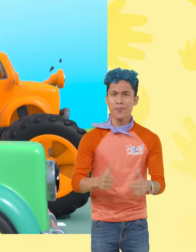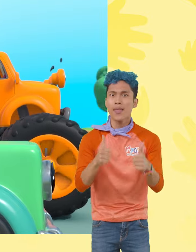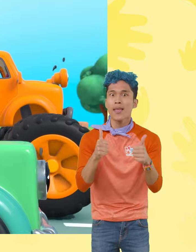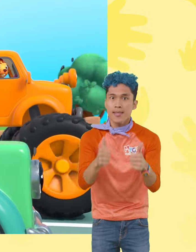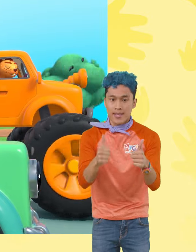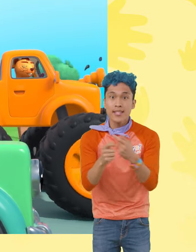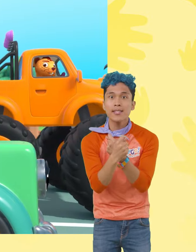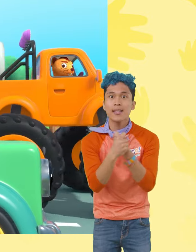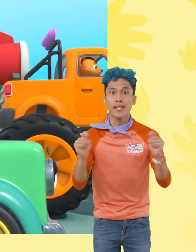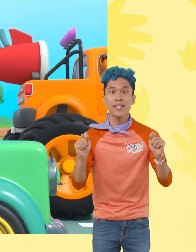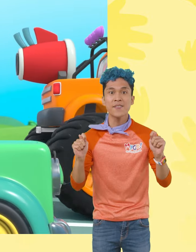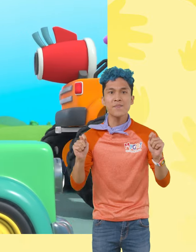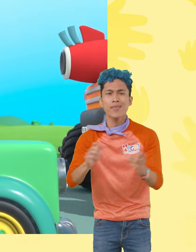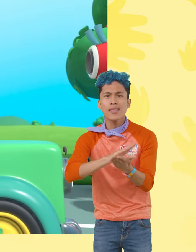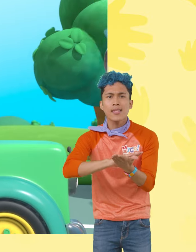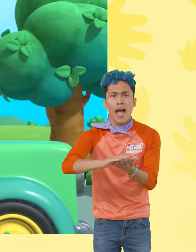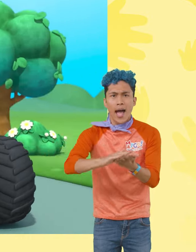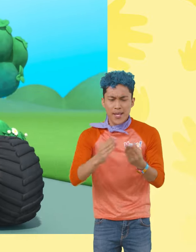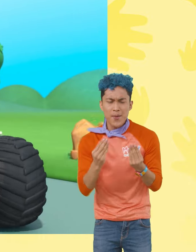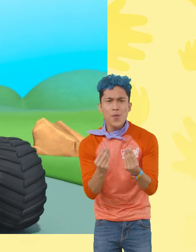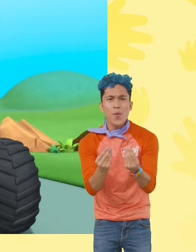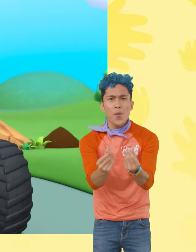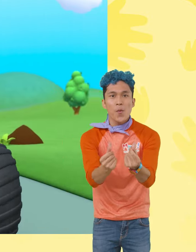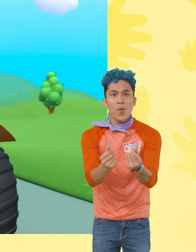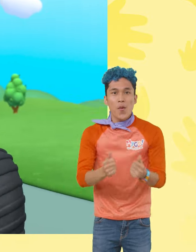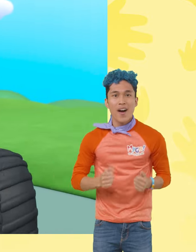That's it, Tilly. Nice and steady.